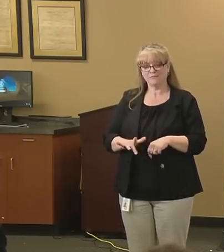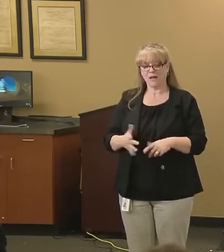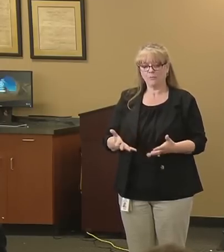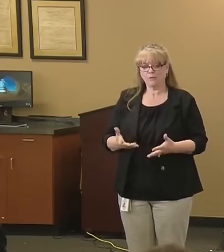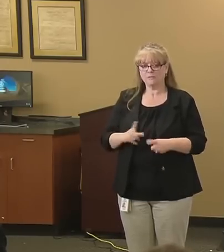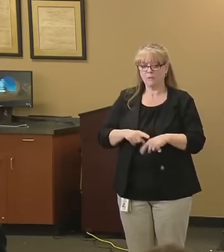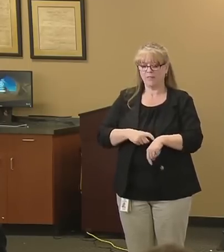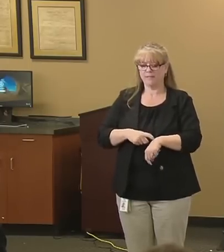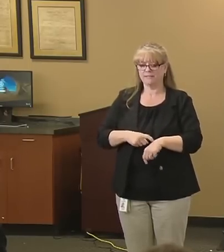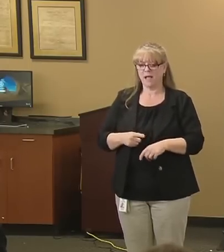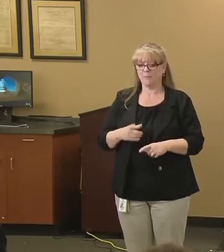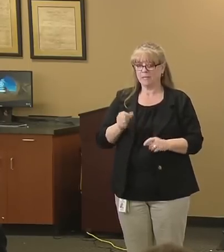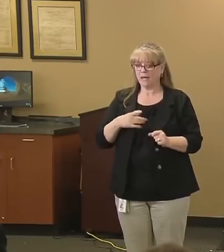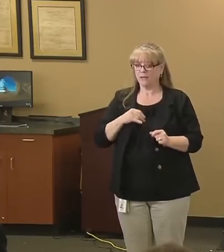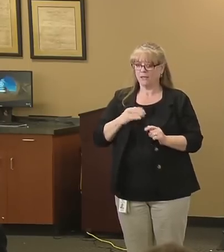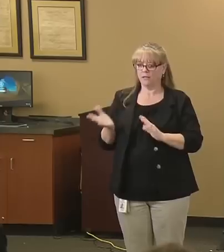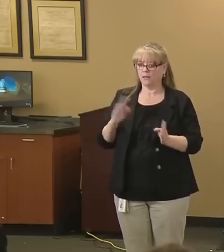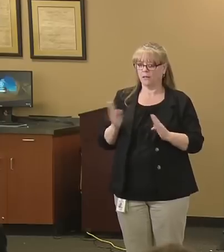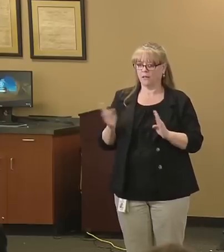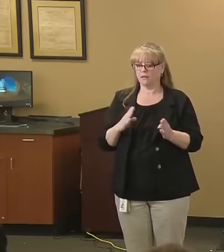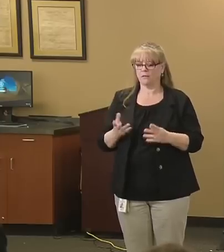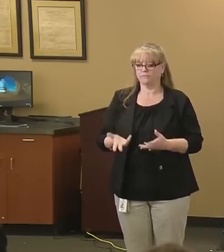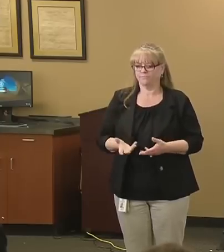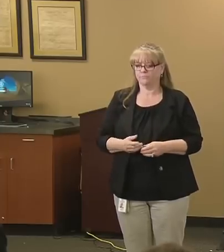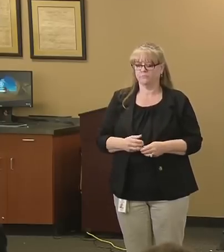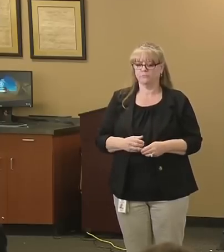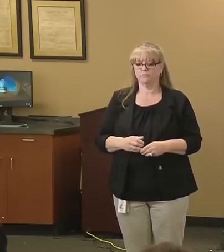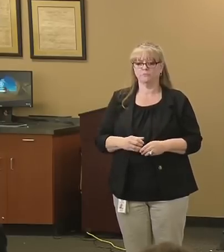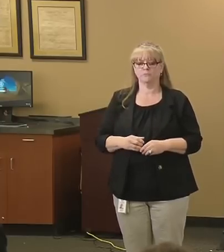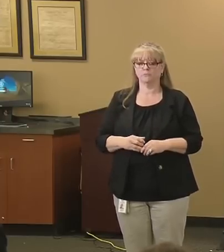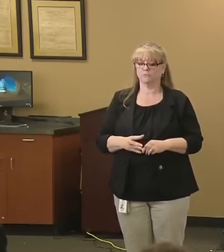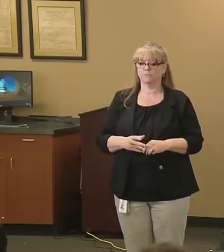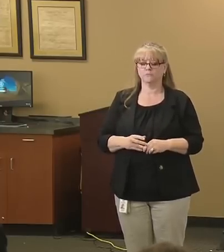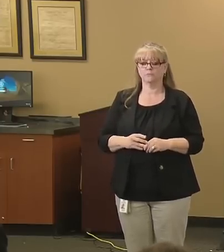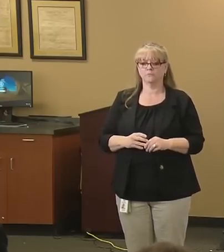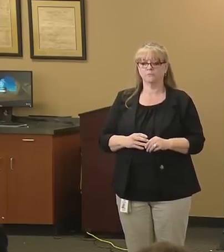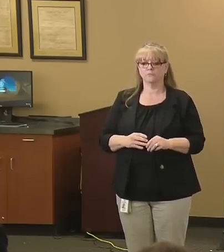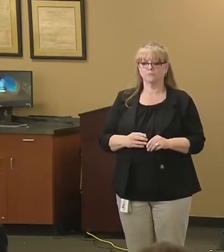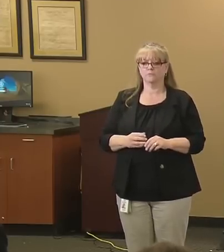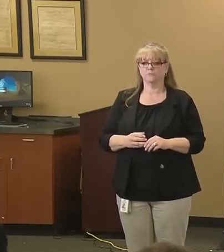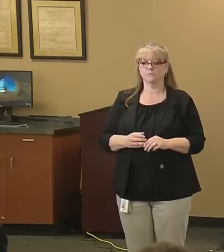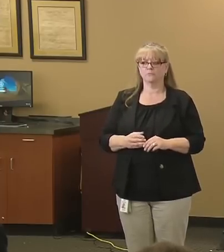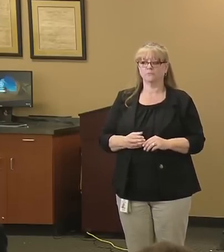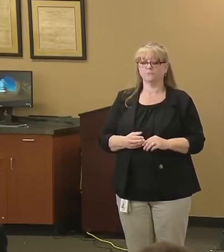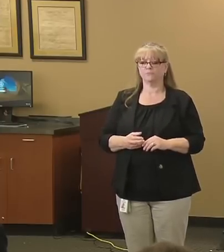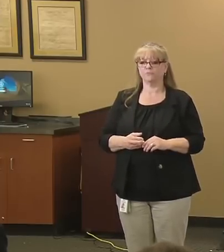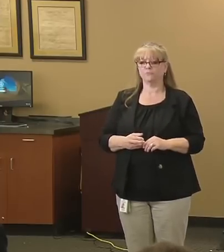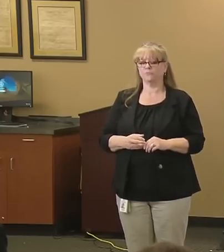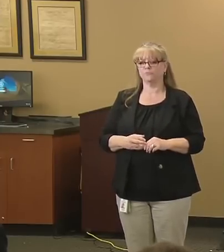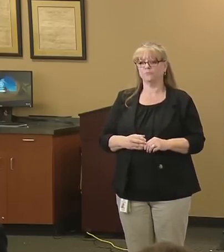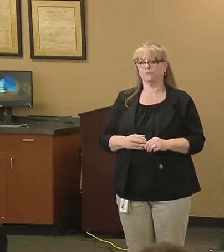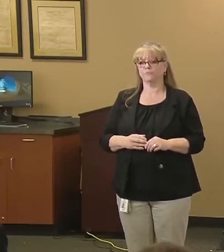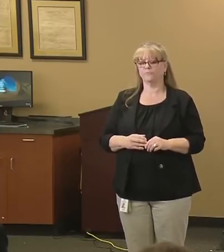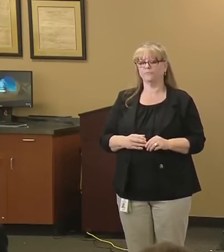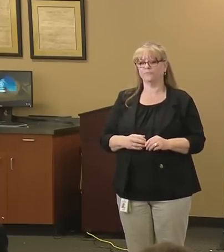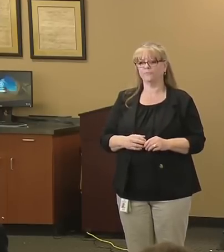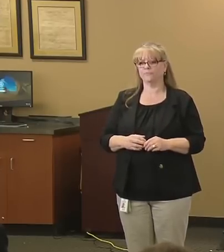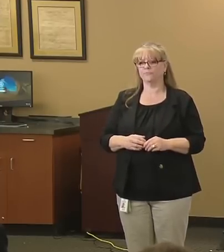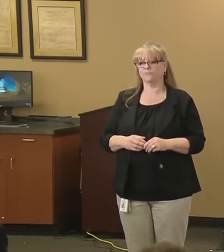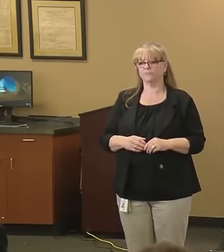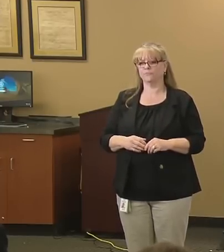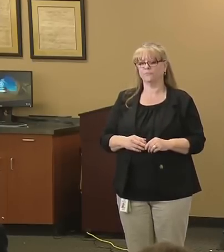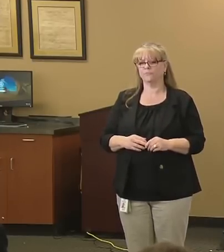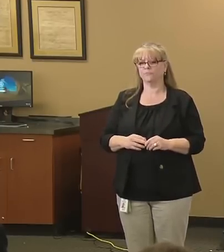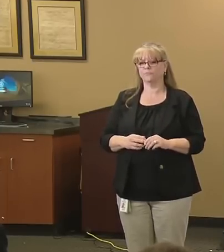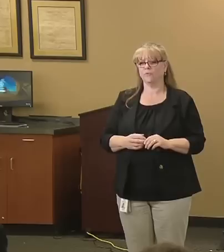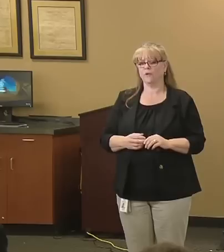governors, mayors, President Trump, the White House are all hoping will make a difference. Again, over the weekend, President Trump issuing those social distancing guidelines should